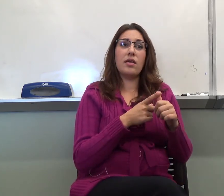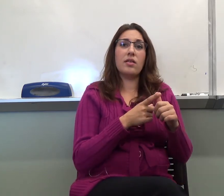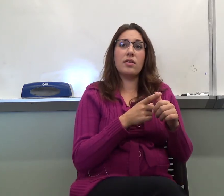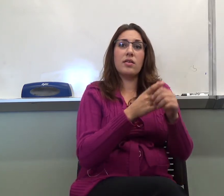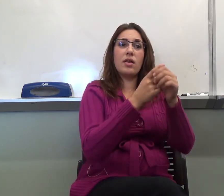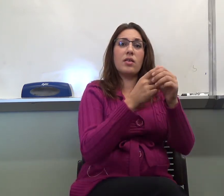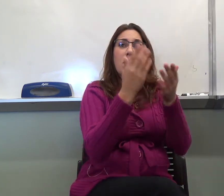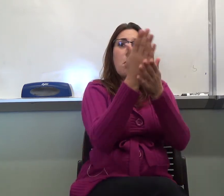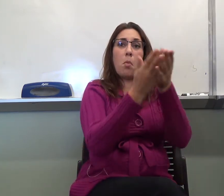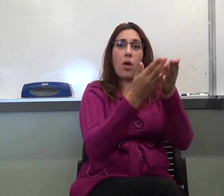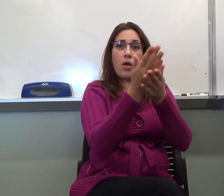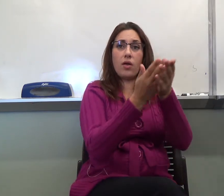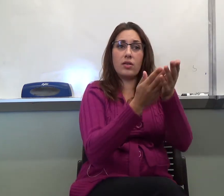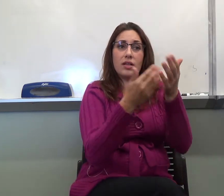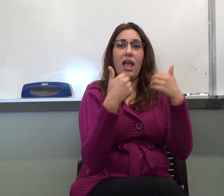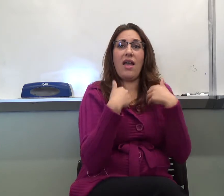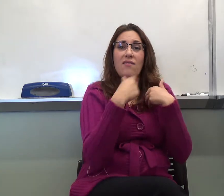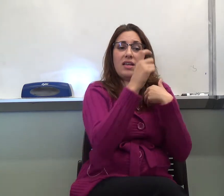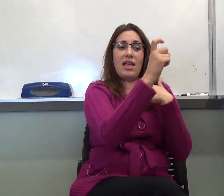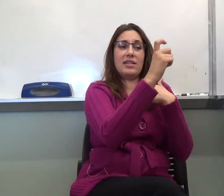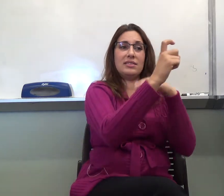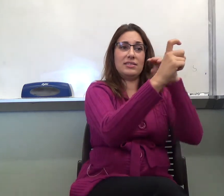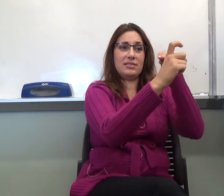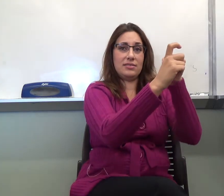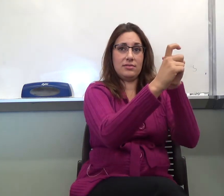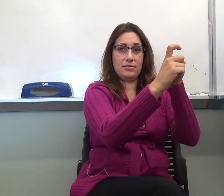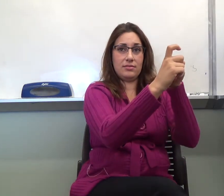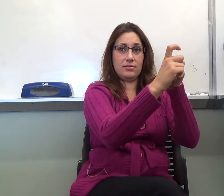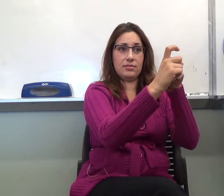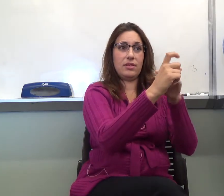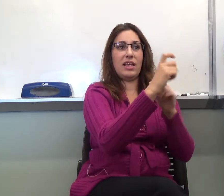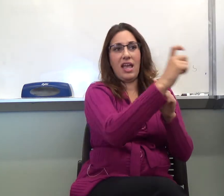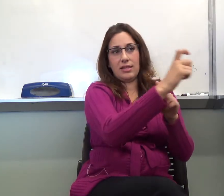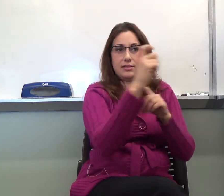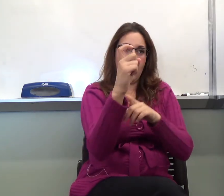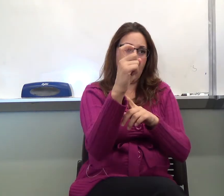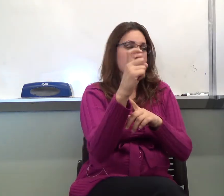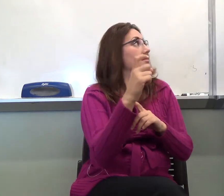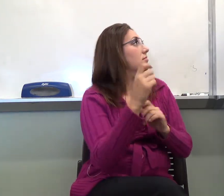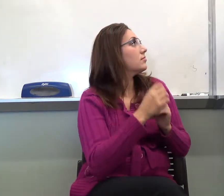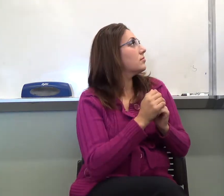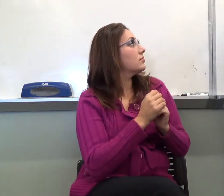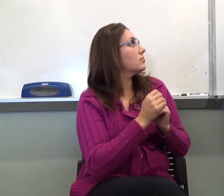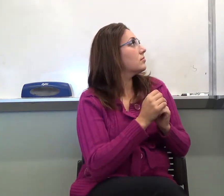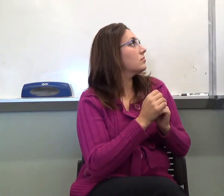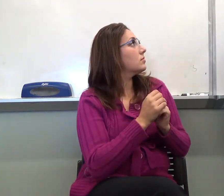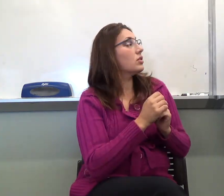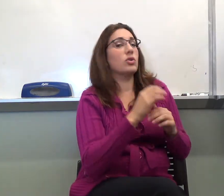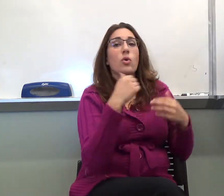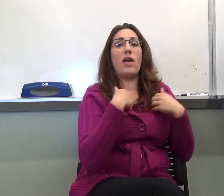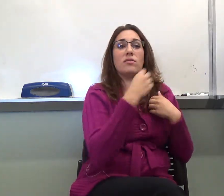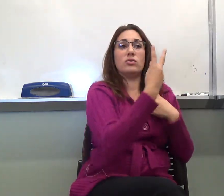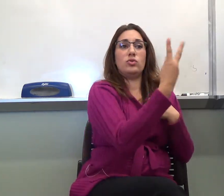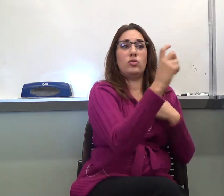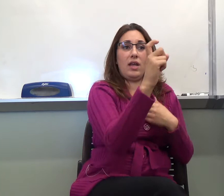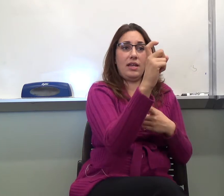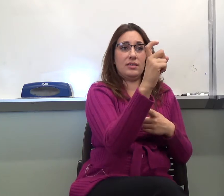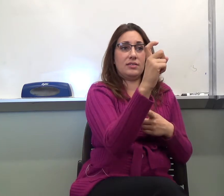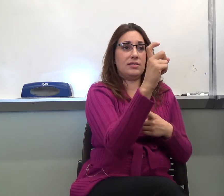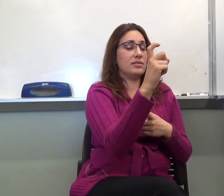two terms here. Terms are things that are added or subtracted. Here's term 1, here's term 2. Right. We want to isolate